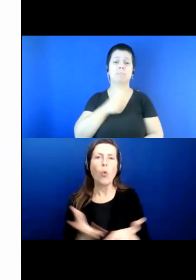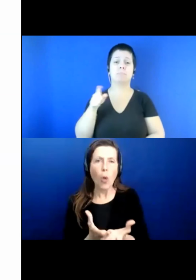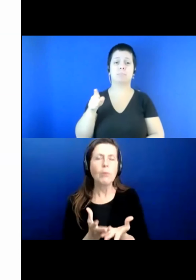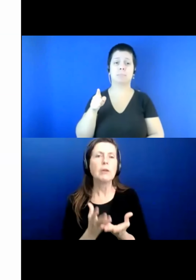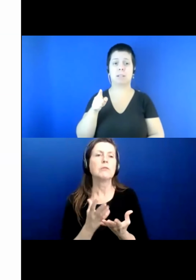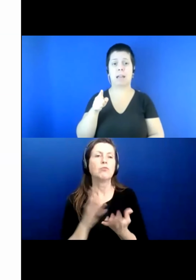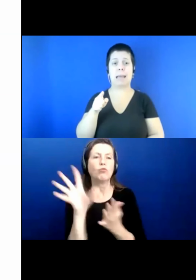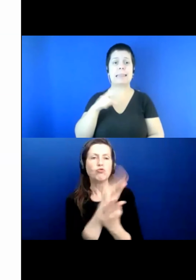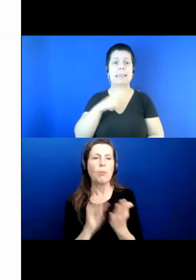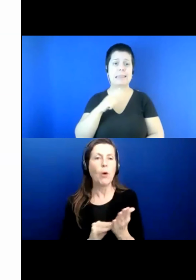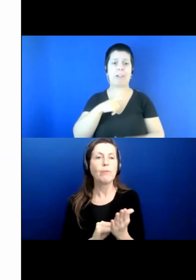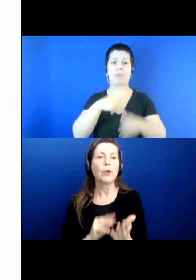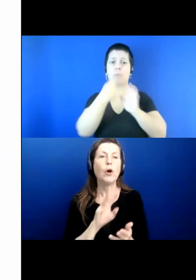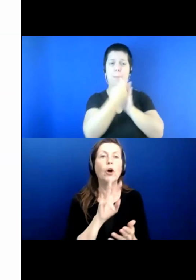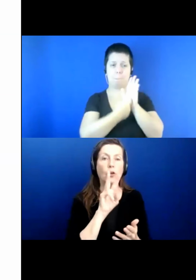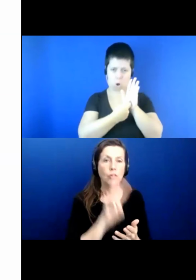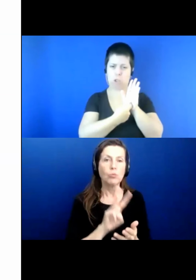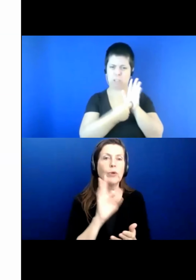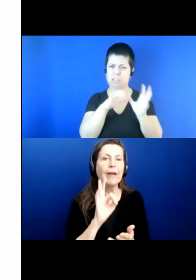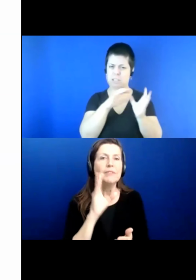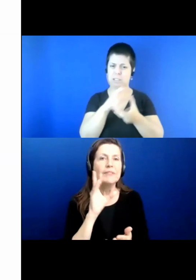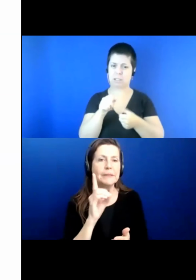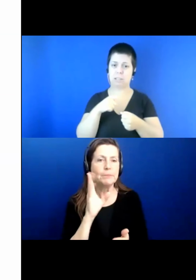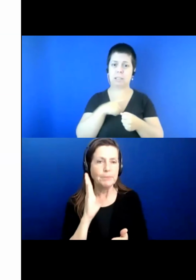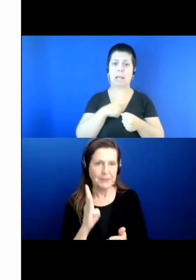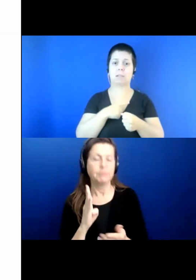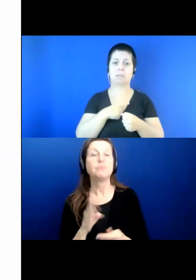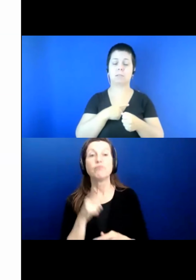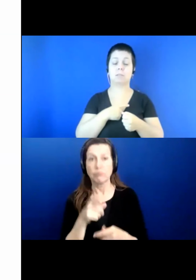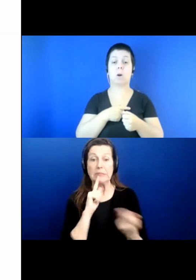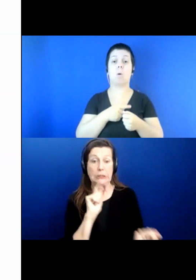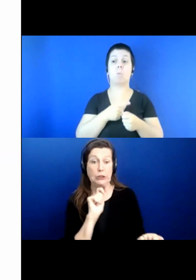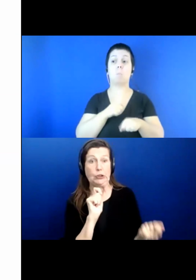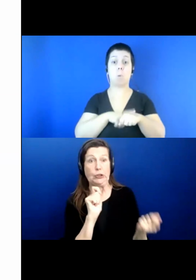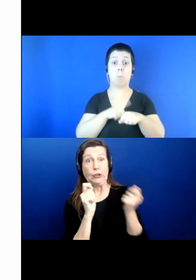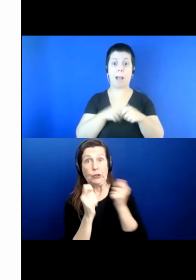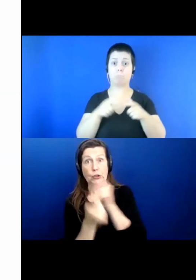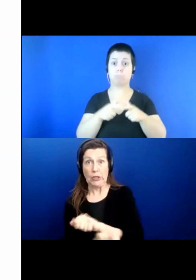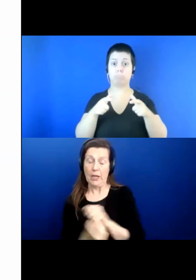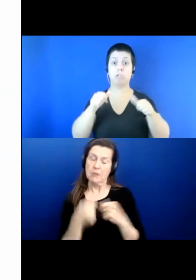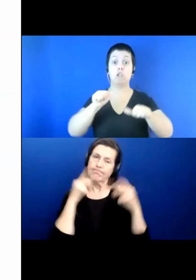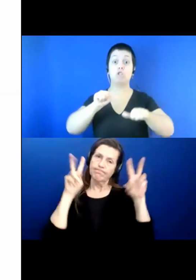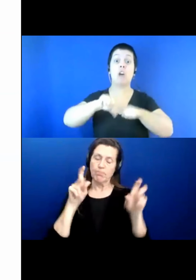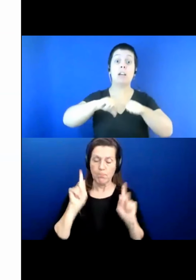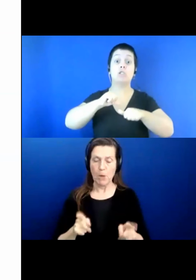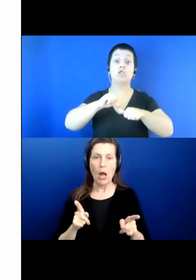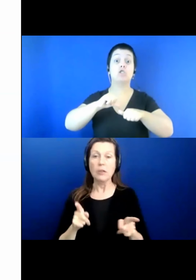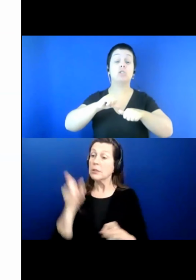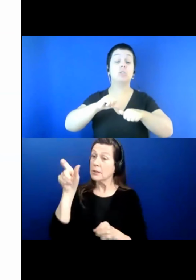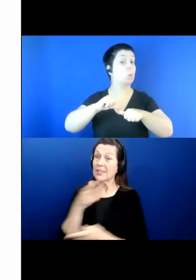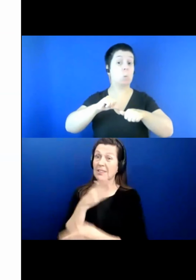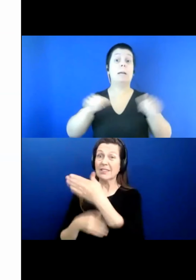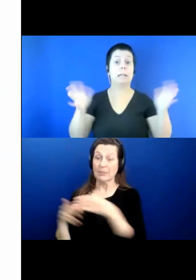WFDB. There is a growing momentum for change based on inclusion, which marks a